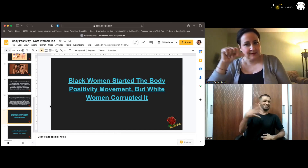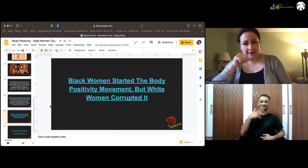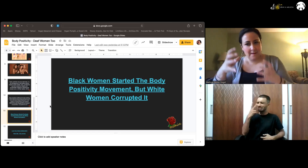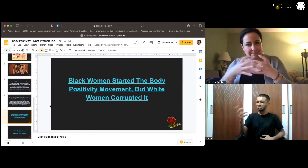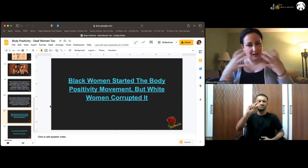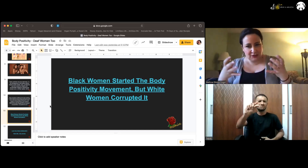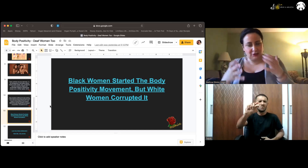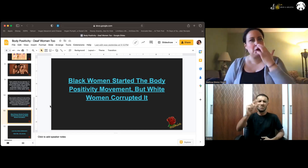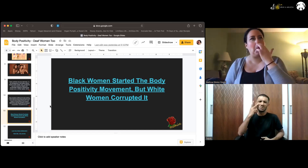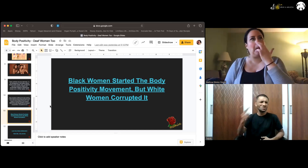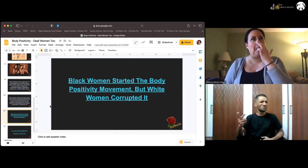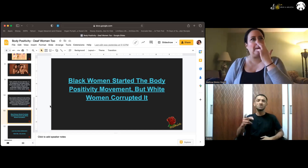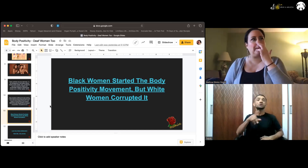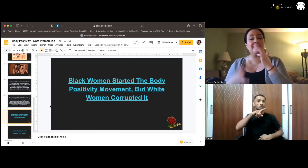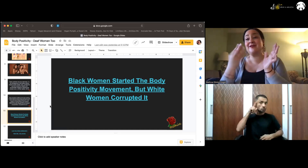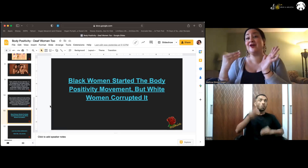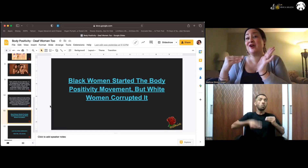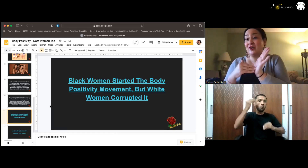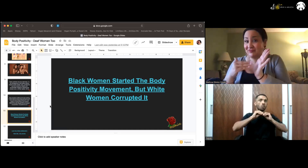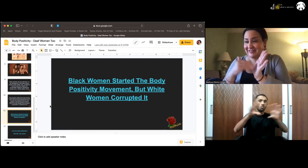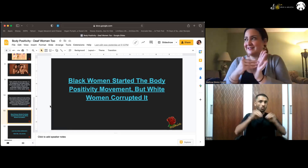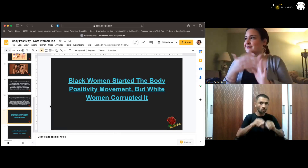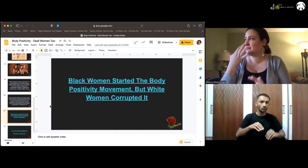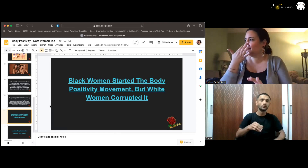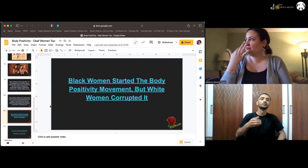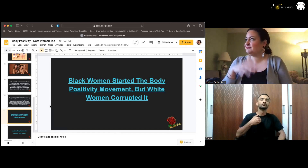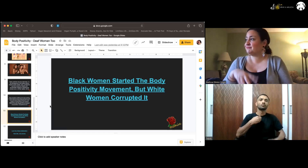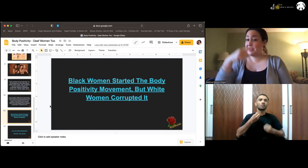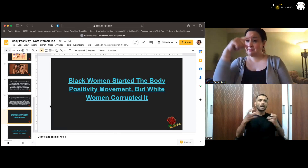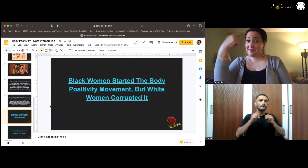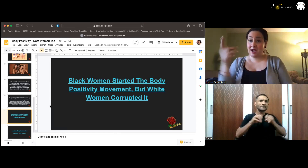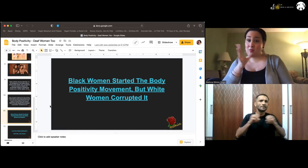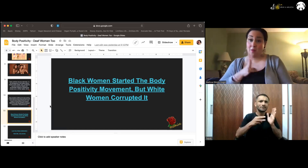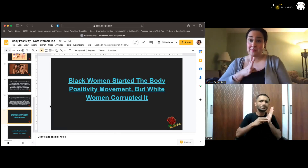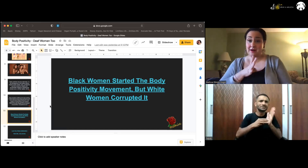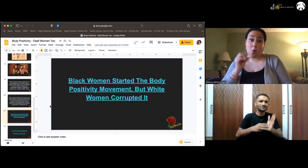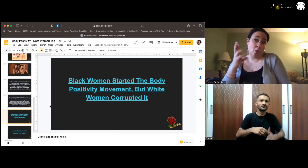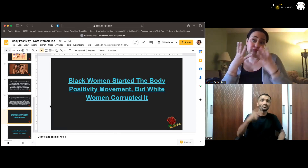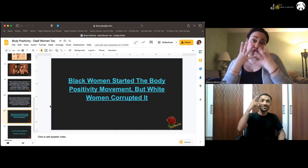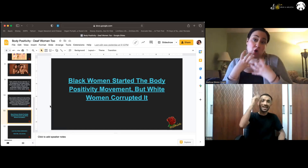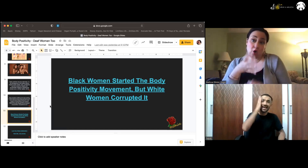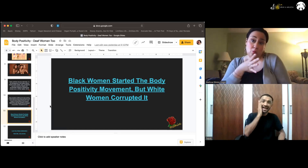body positivity is irrespective to the our skin tone, our color tone of